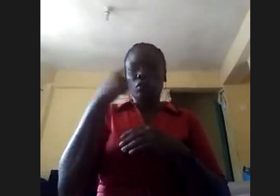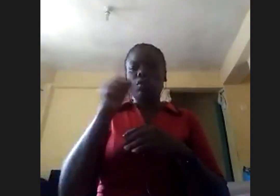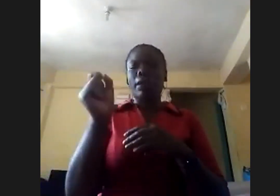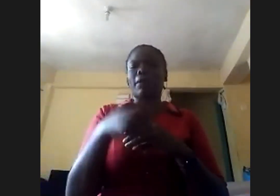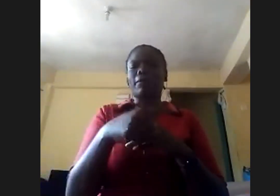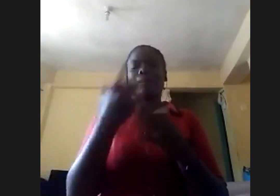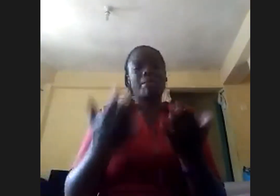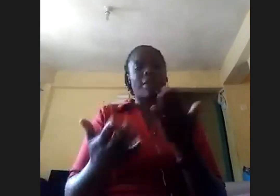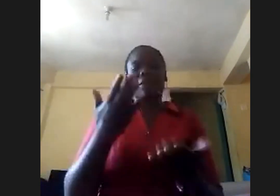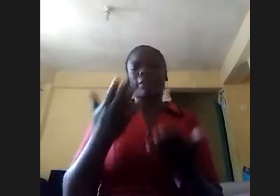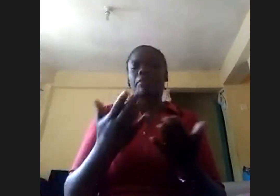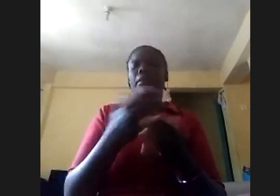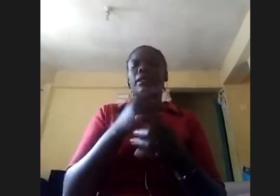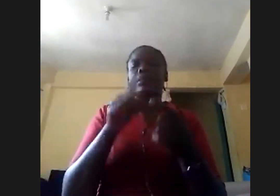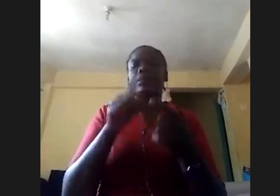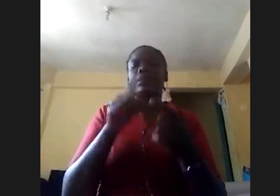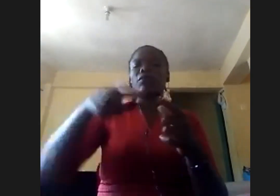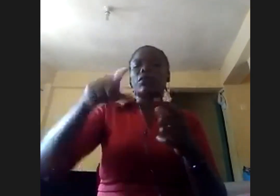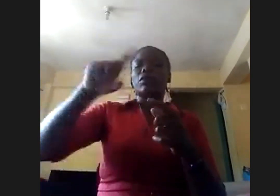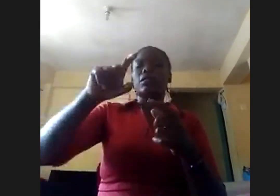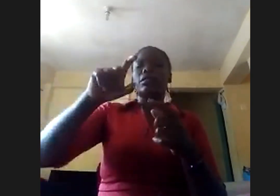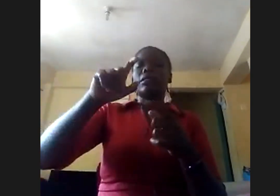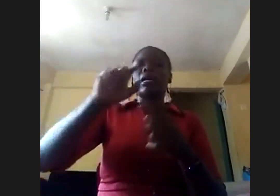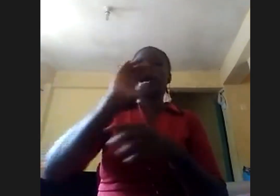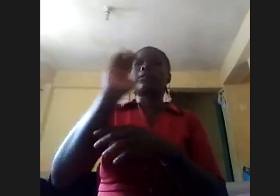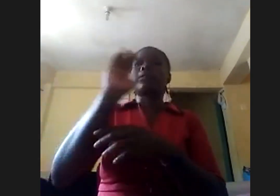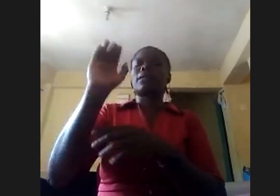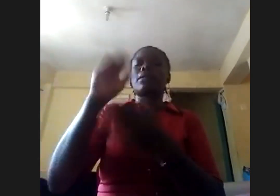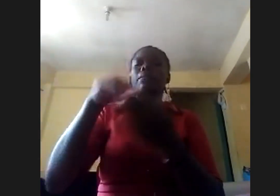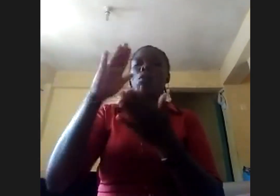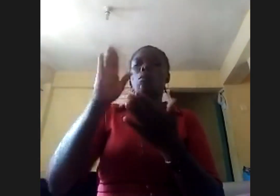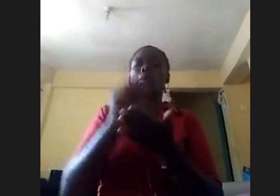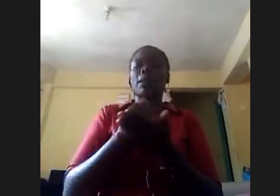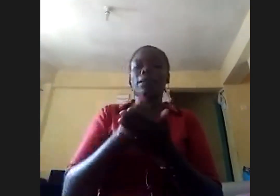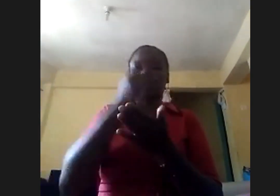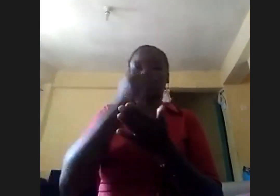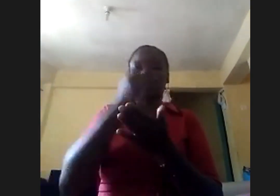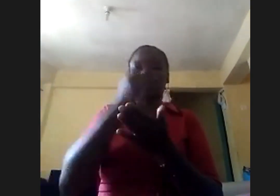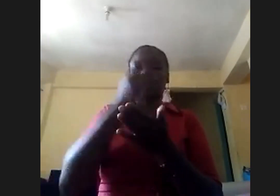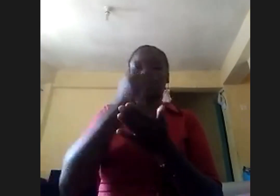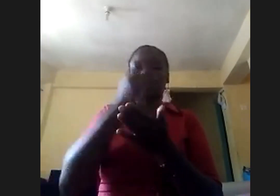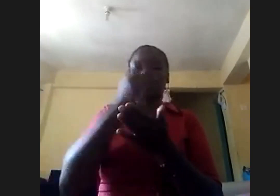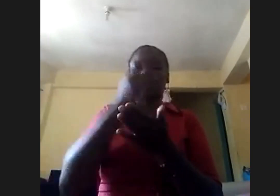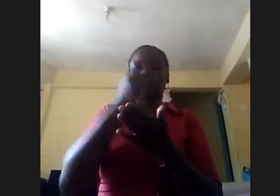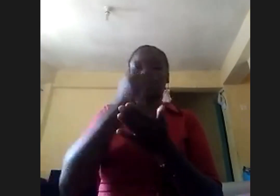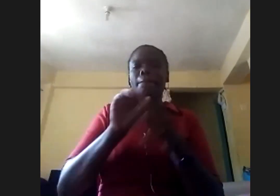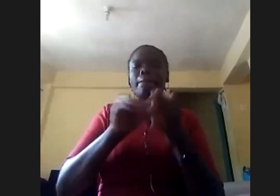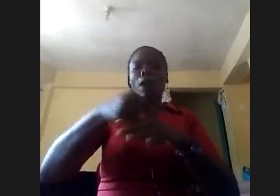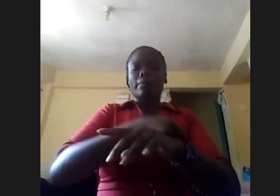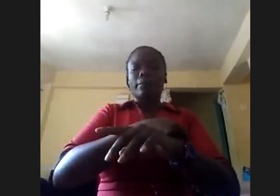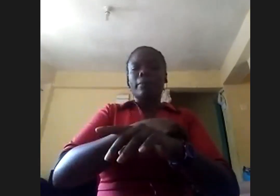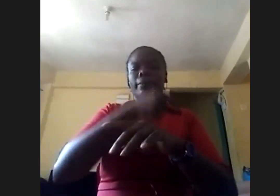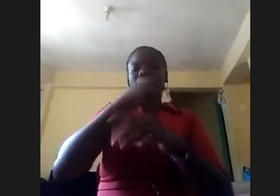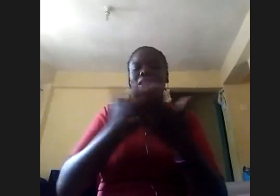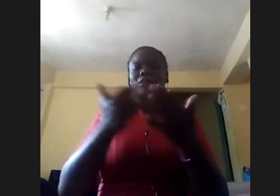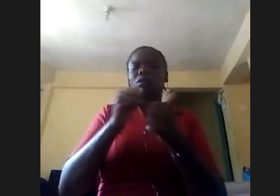But you will increase demand because you're consuming more substance, things that were not part, they're not